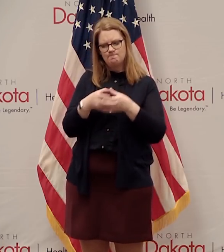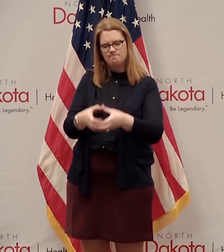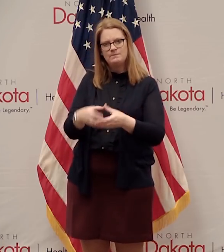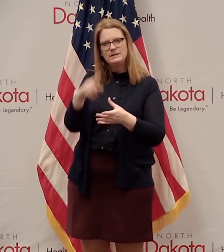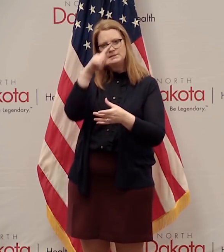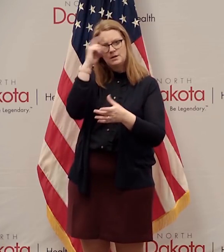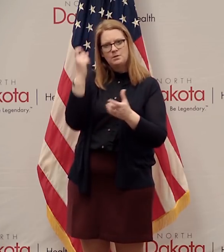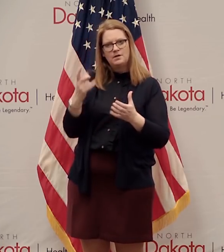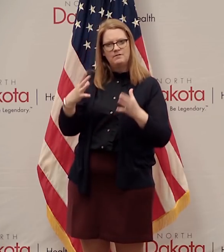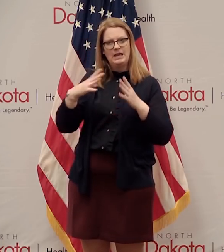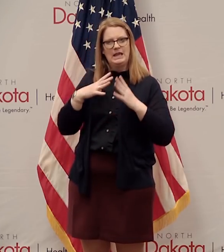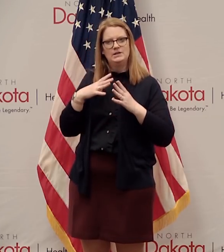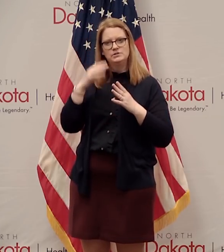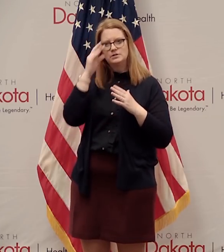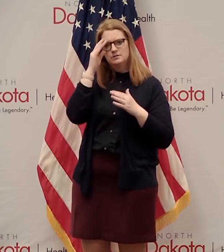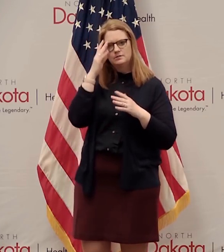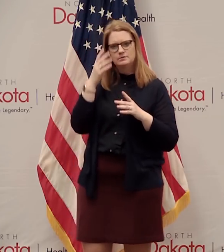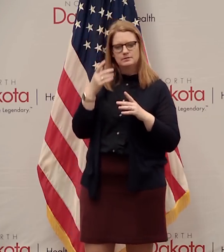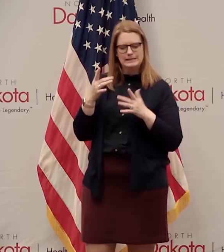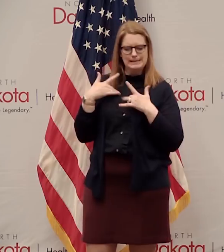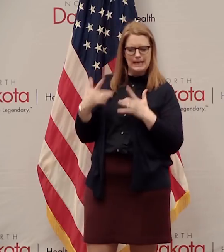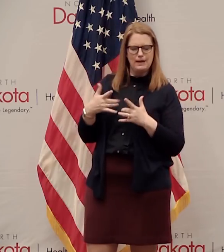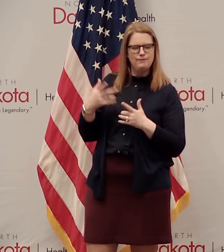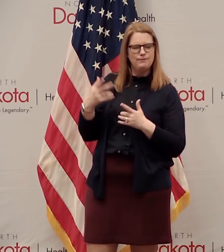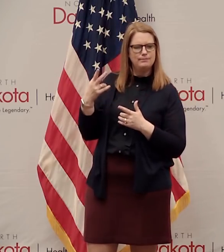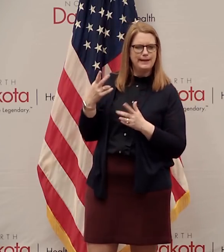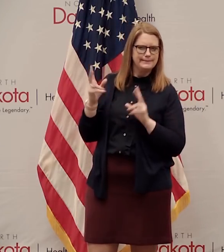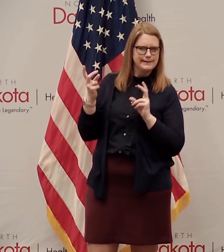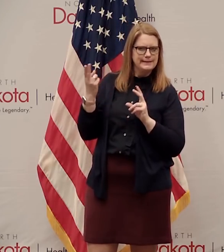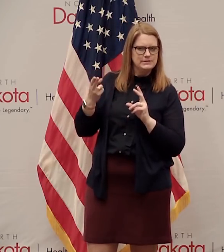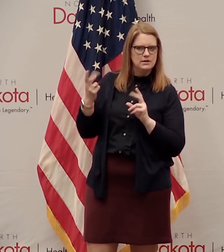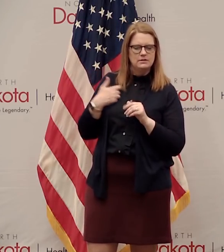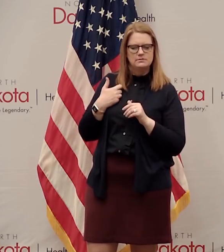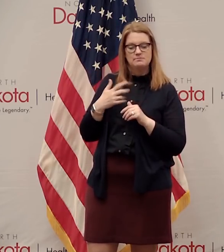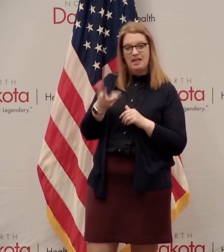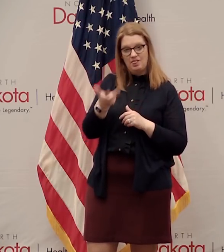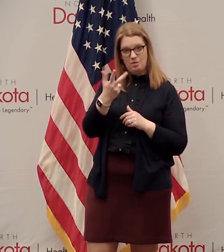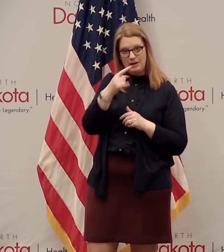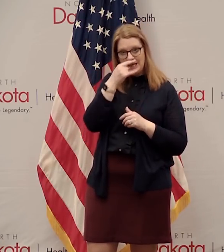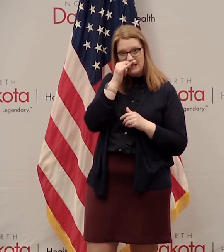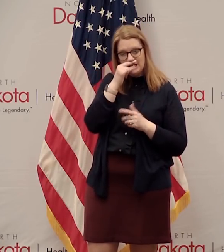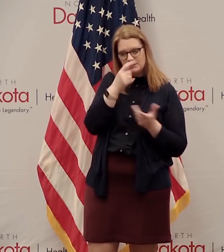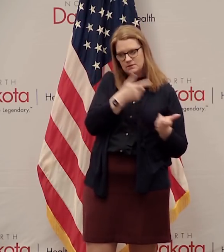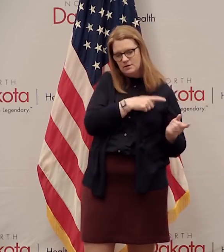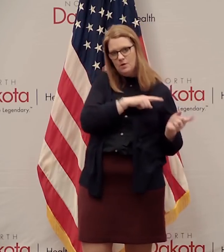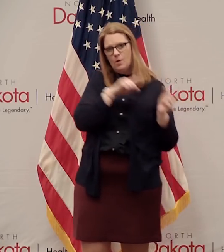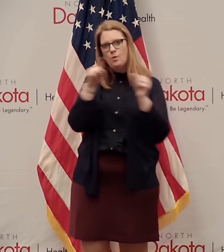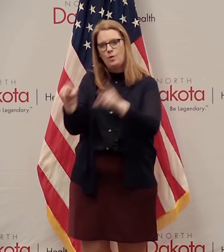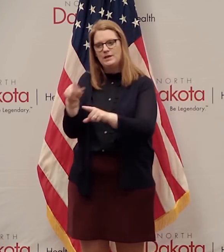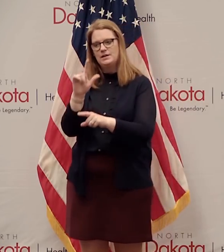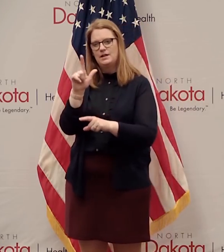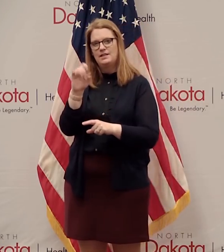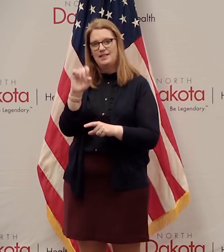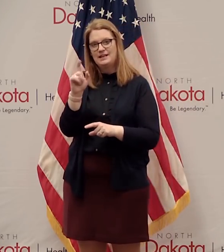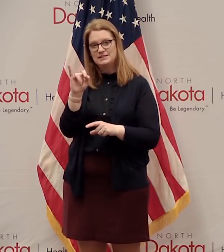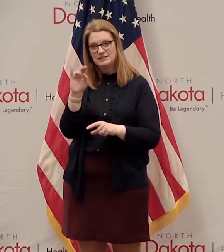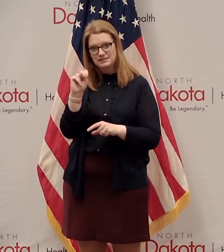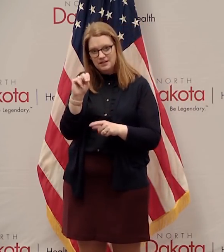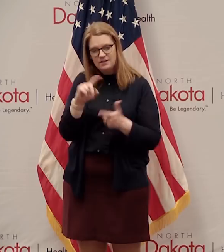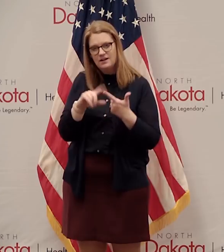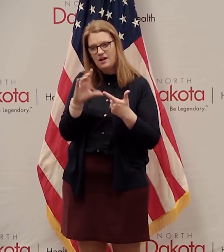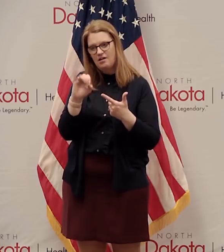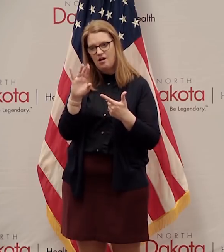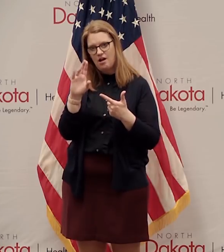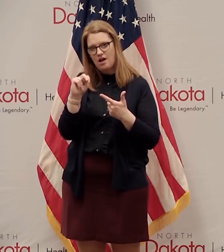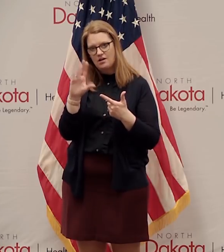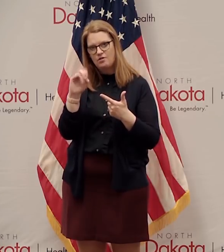vacations that often had a history theme. I dragged my 3 kids out to the battlefields of Lexington and Concord,